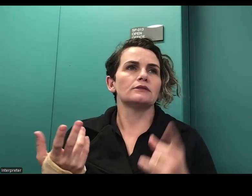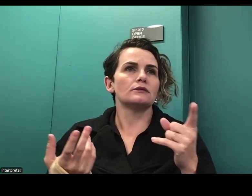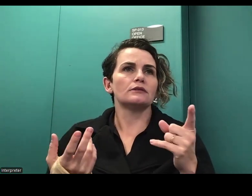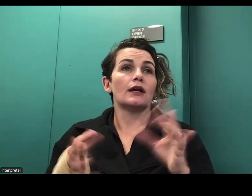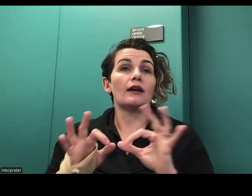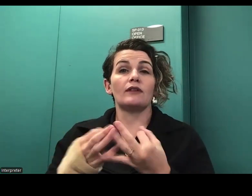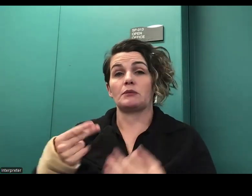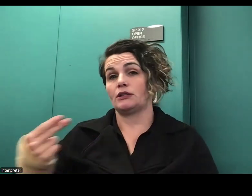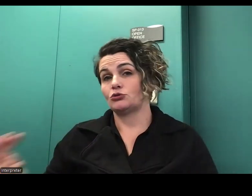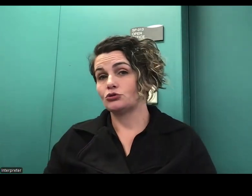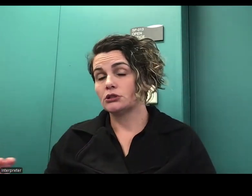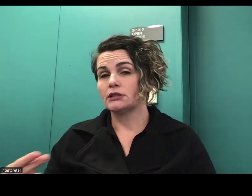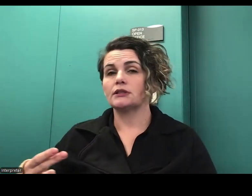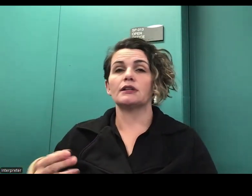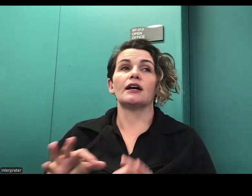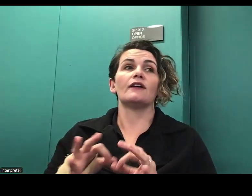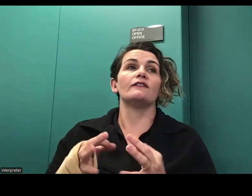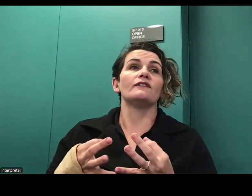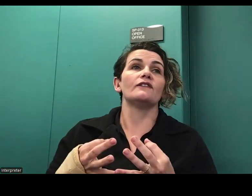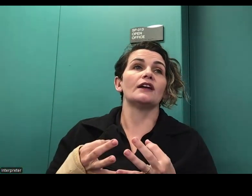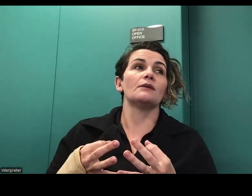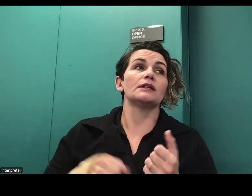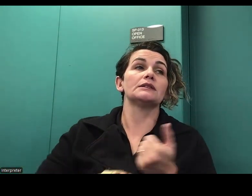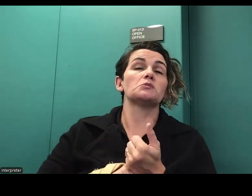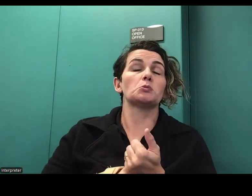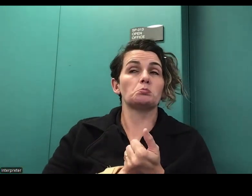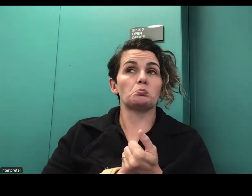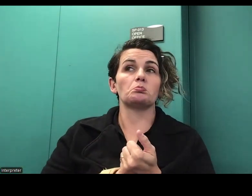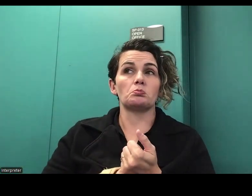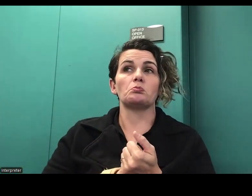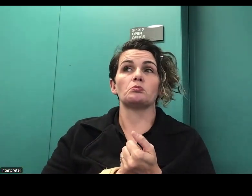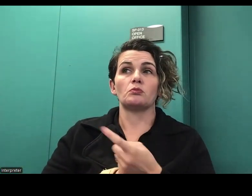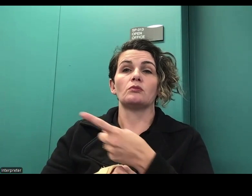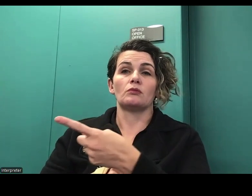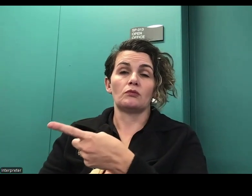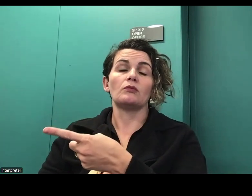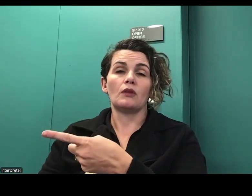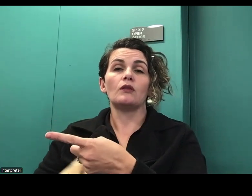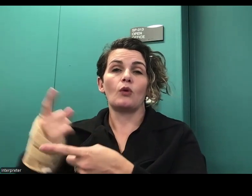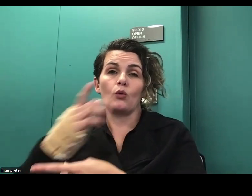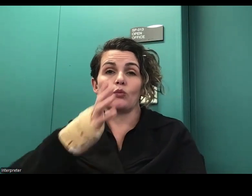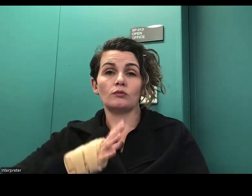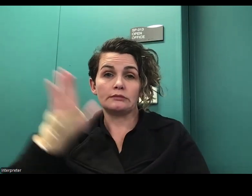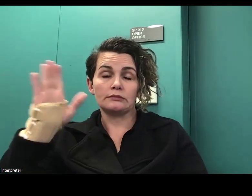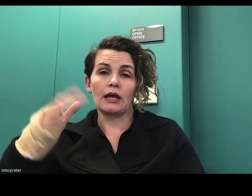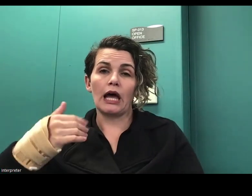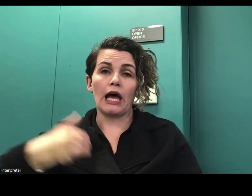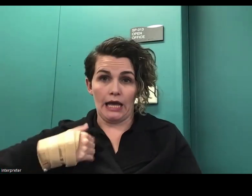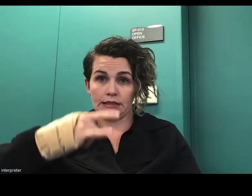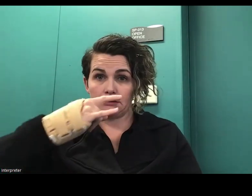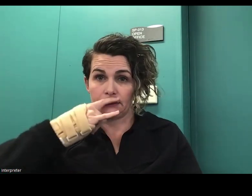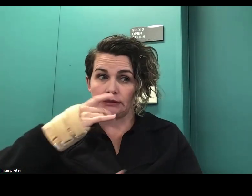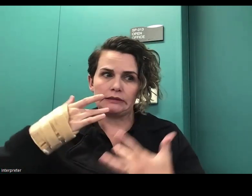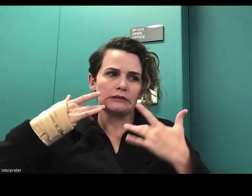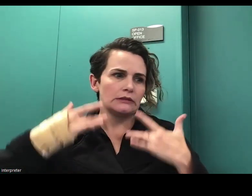Engagement. Family history. Families. Family support. Okay. What else? I know that I've had kids who were so depressed, they